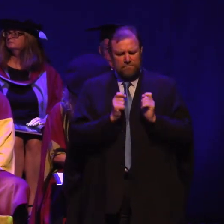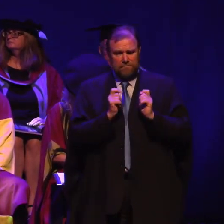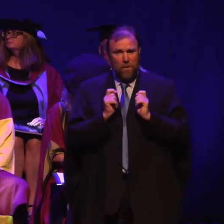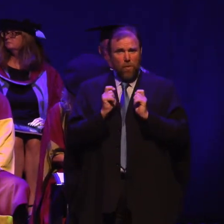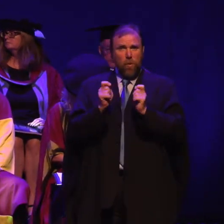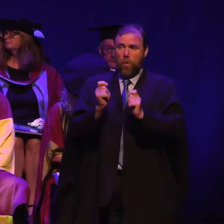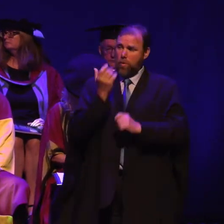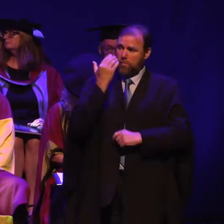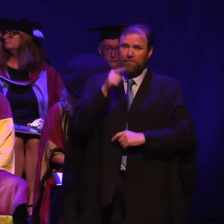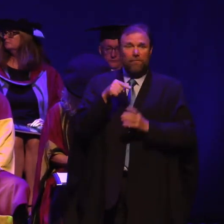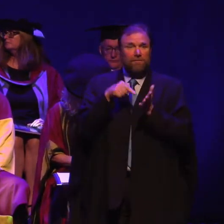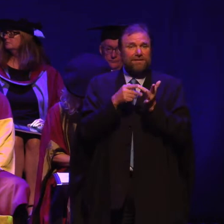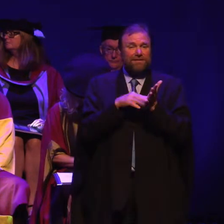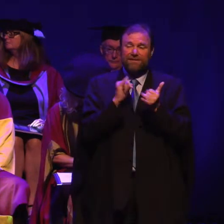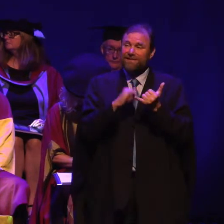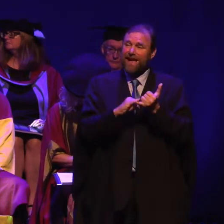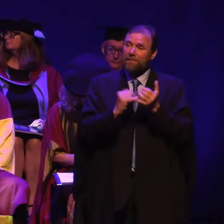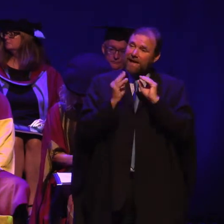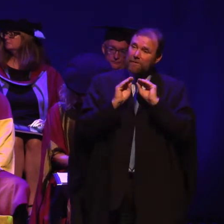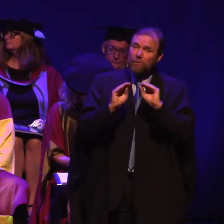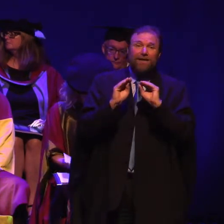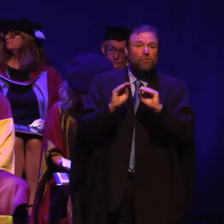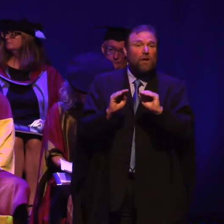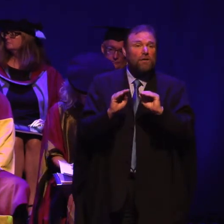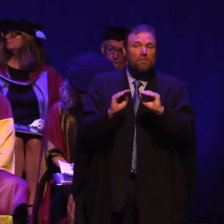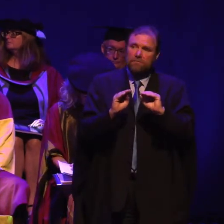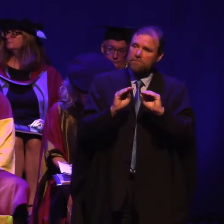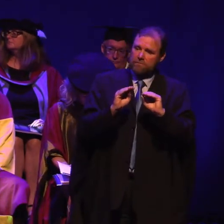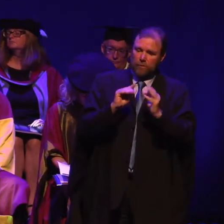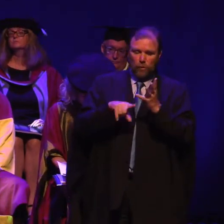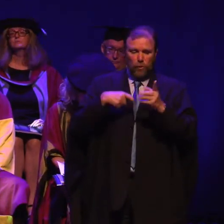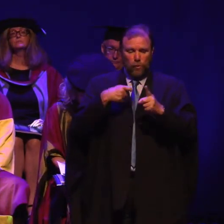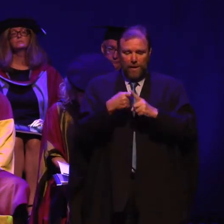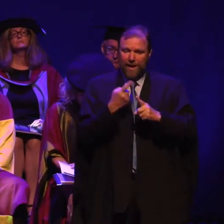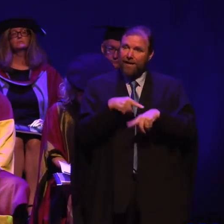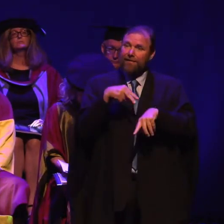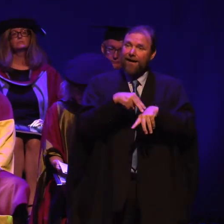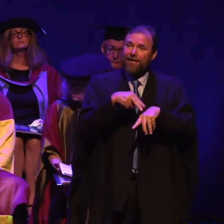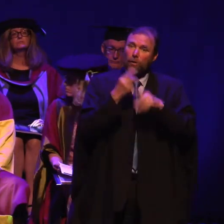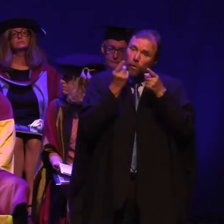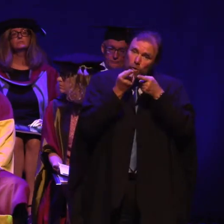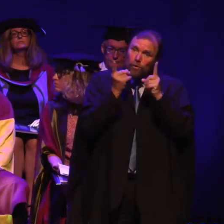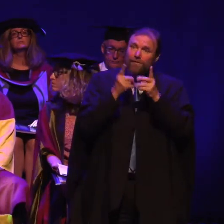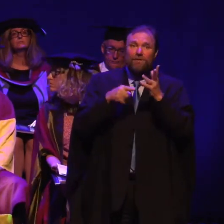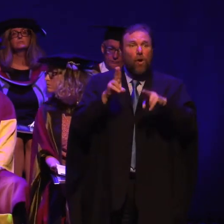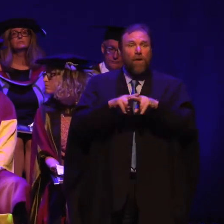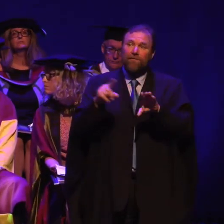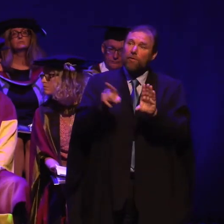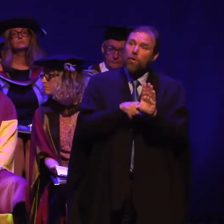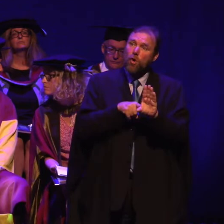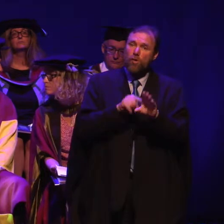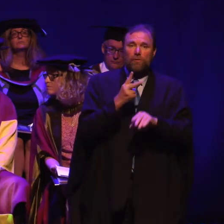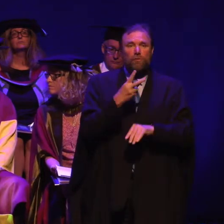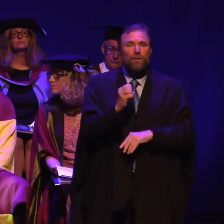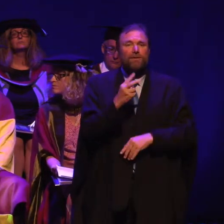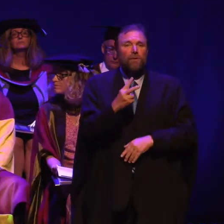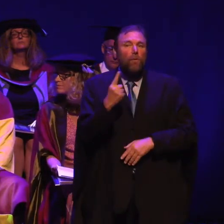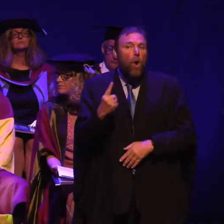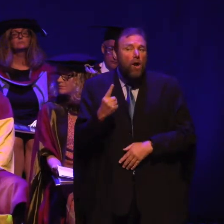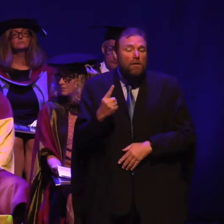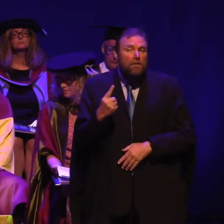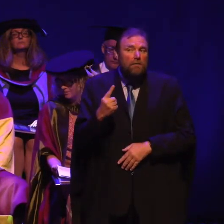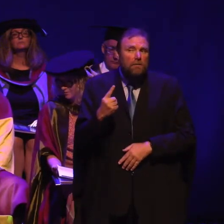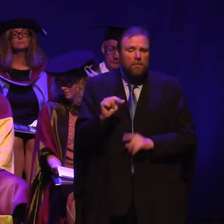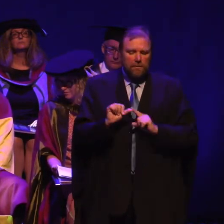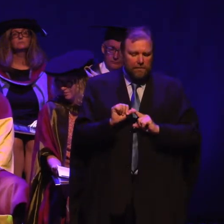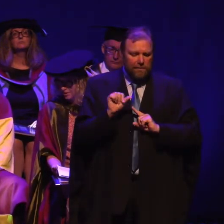Education UK and Ireland University of the Year title in December 2021, we received